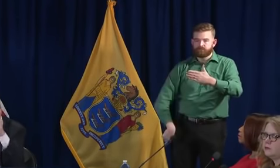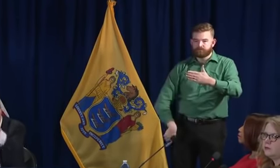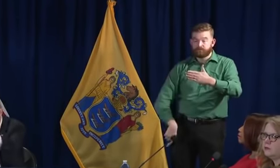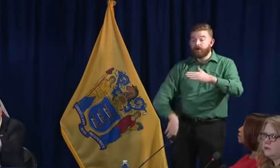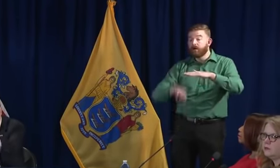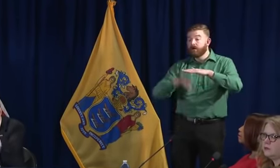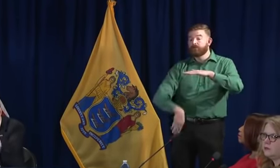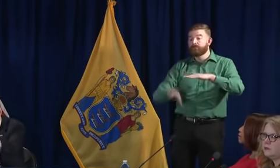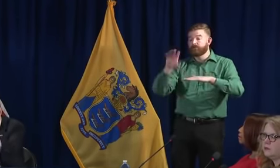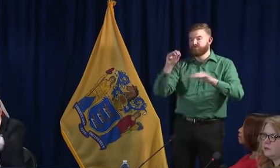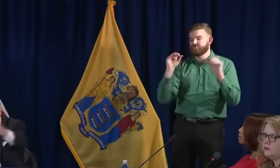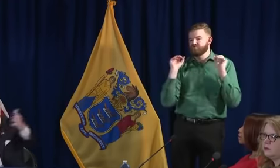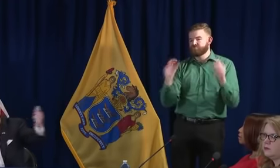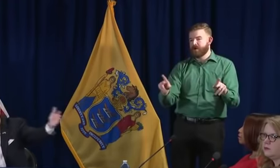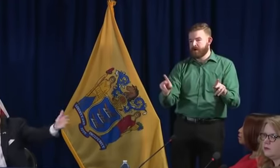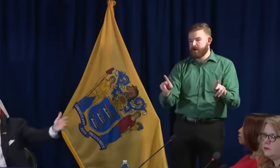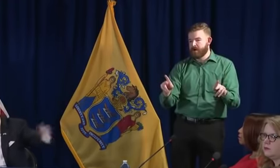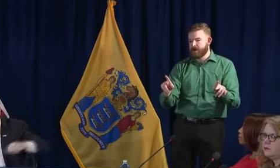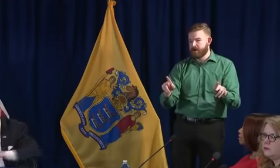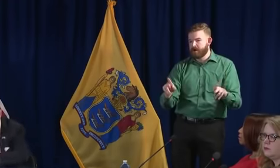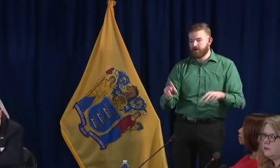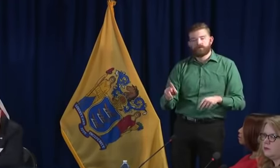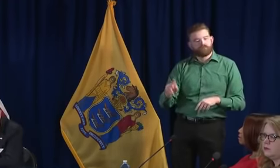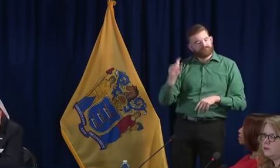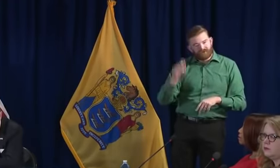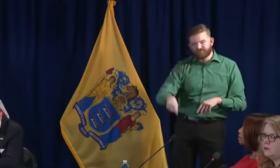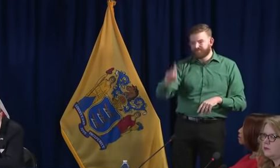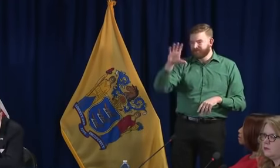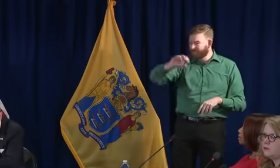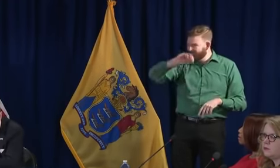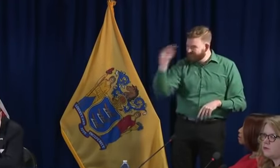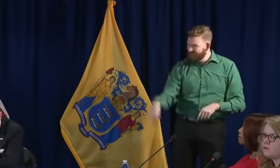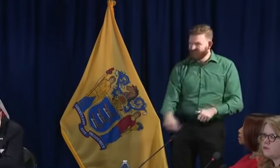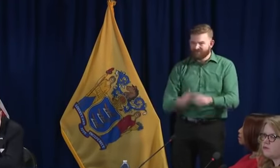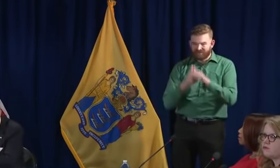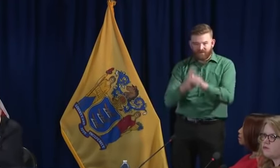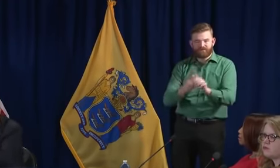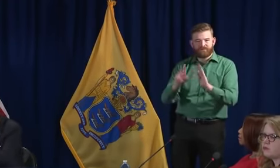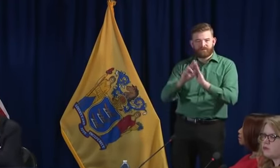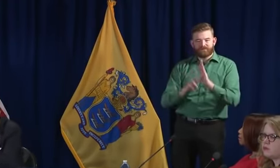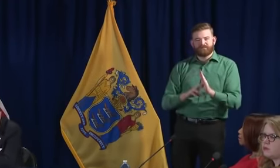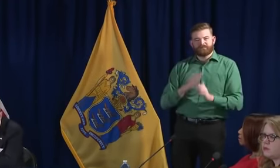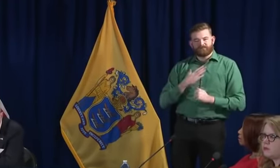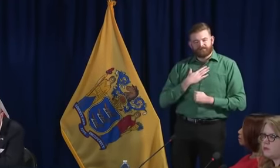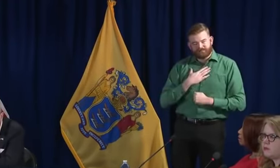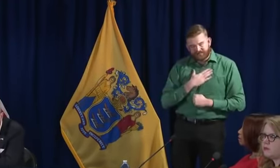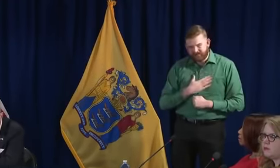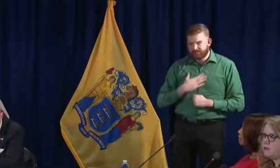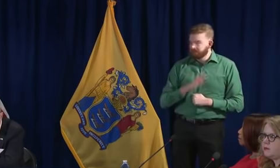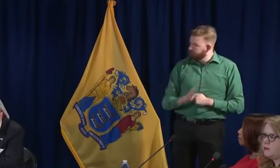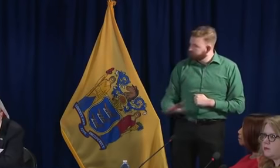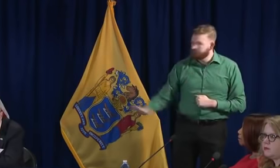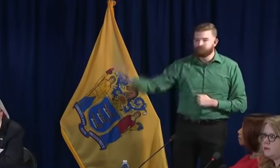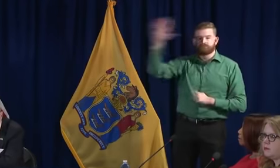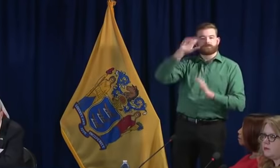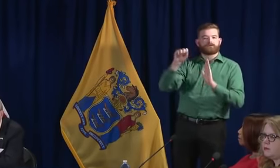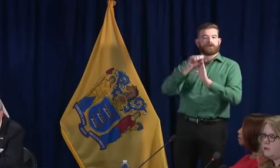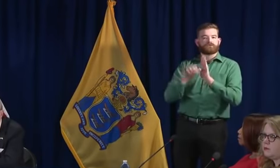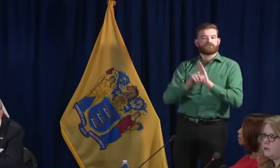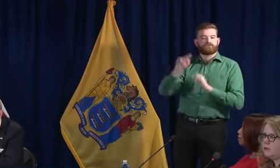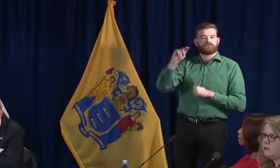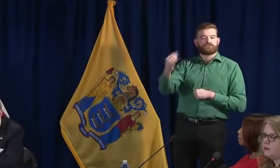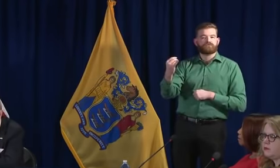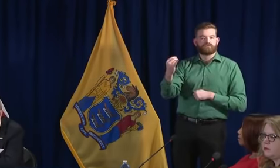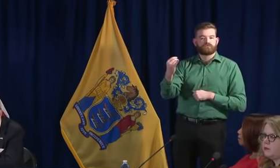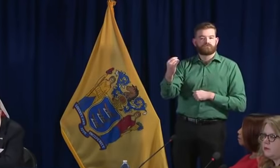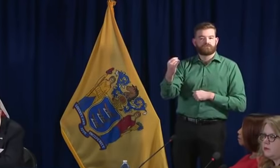compliance in our faith communities and around the state. And because of these actions, we know that many of our houses of